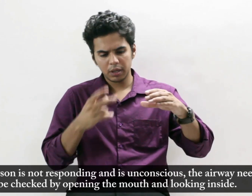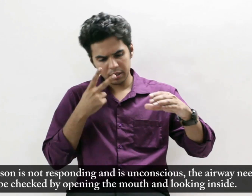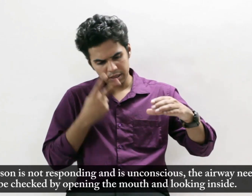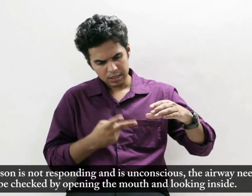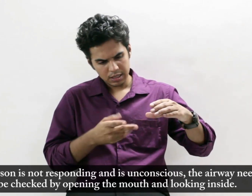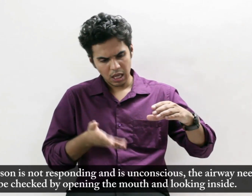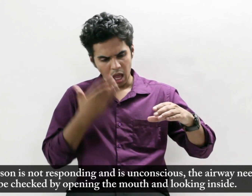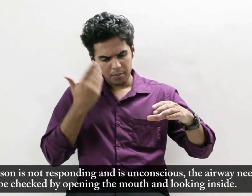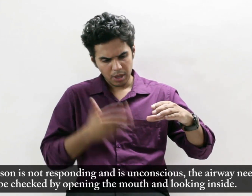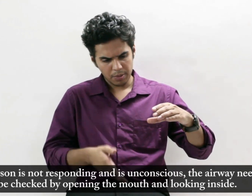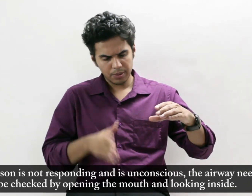mouth and looking inside.